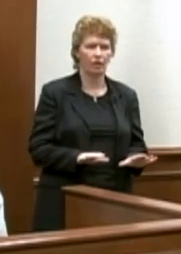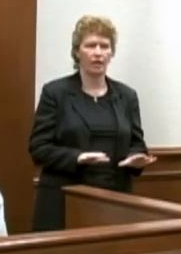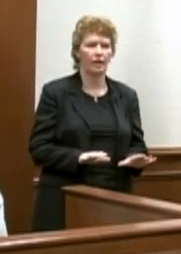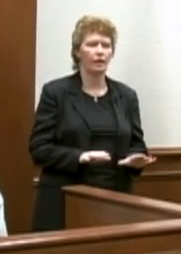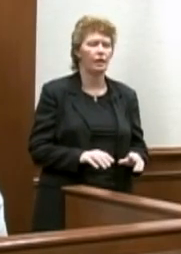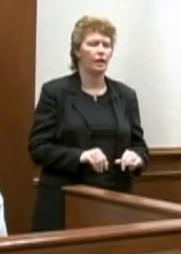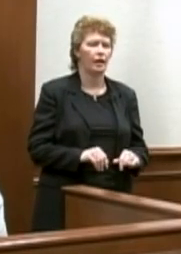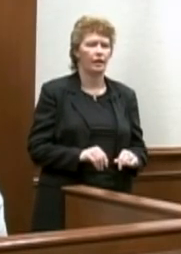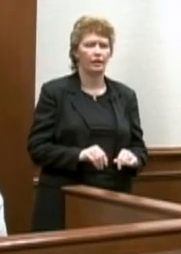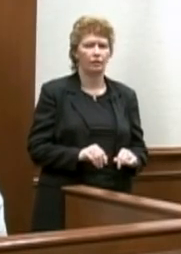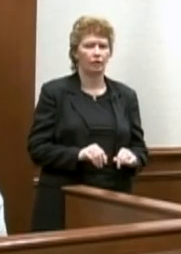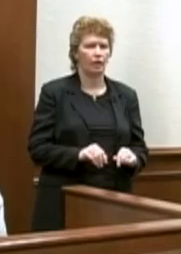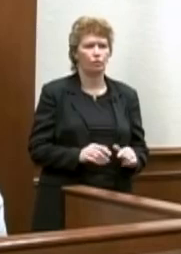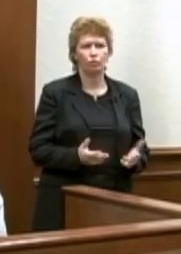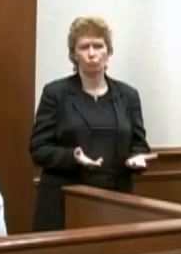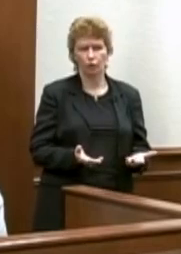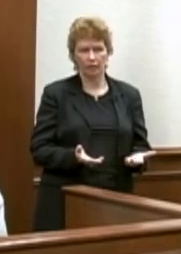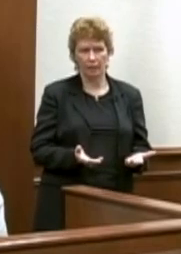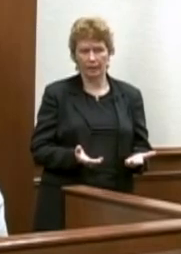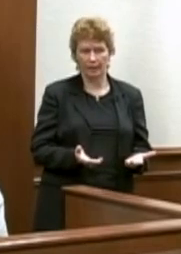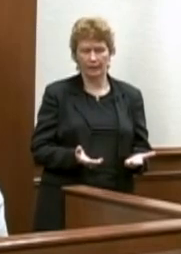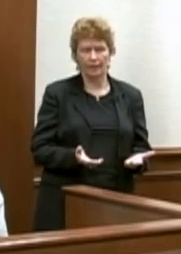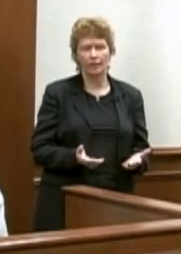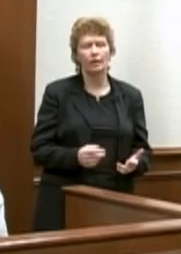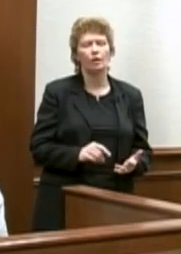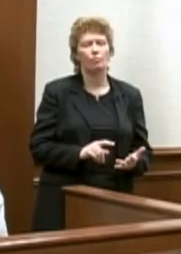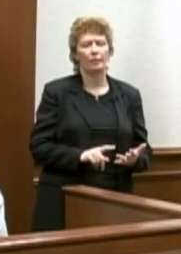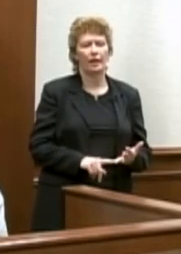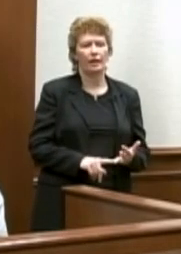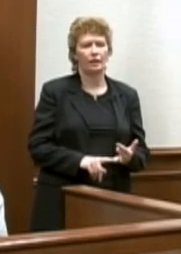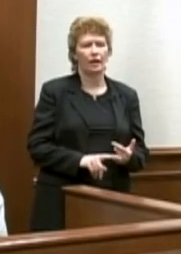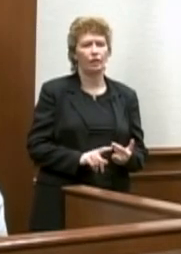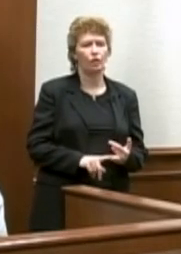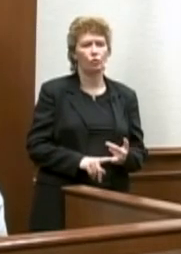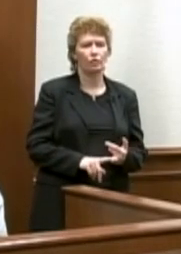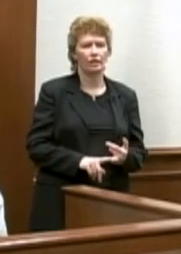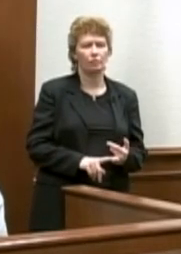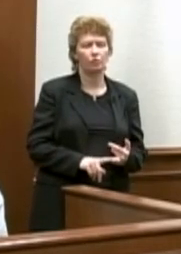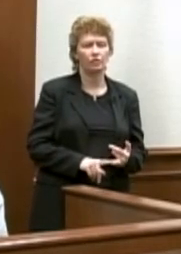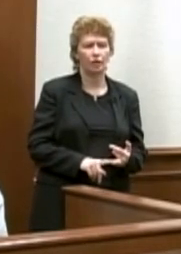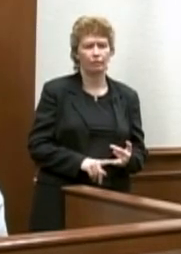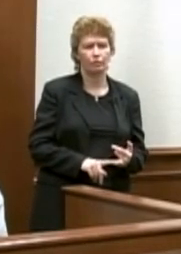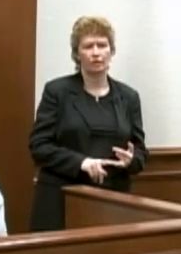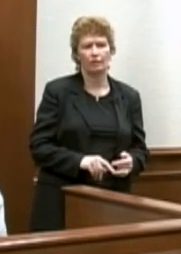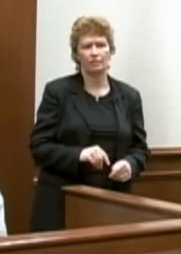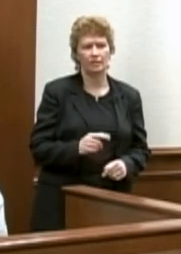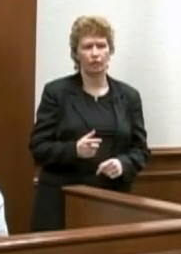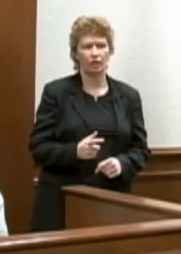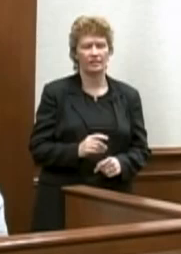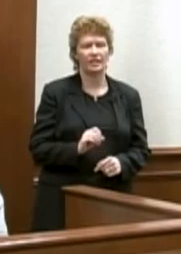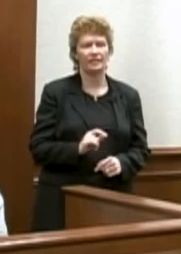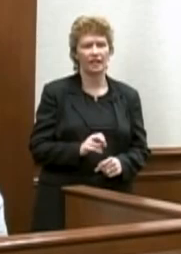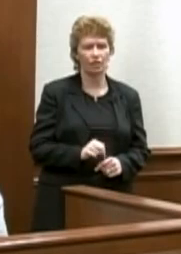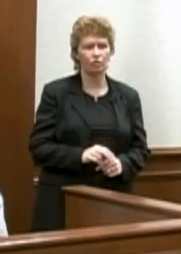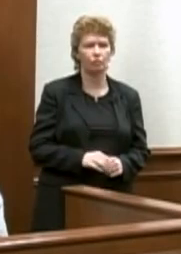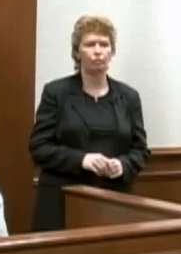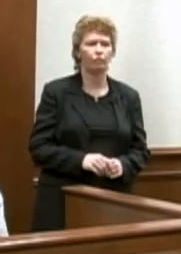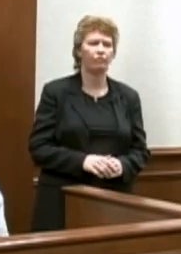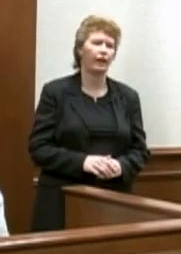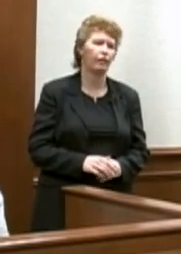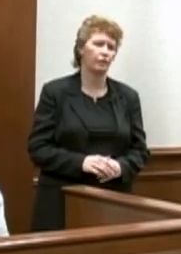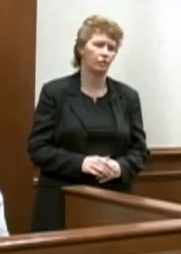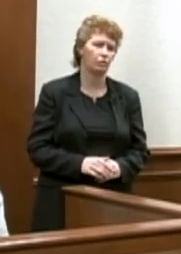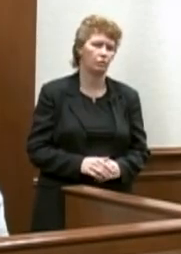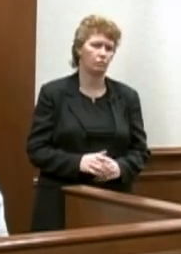to be okay and I shouldn't worry about anything, but that I know that the police officer gave Sarah a citation